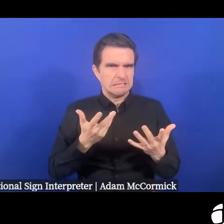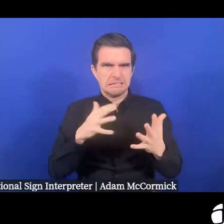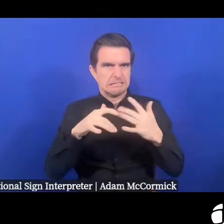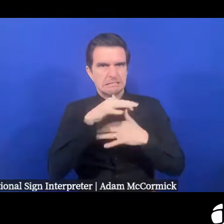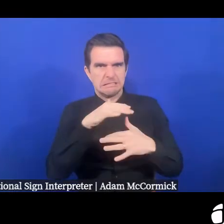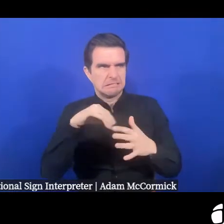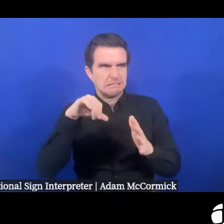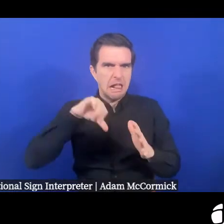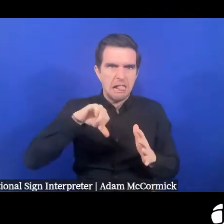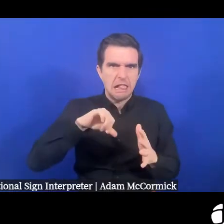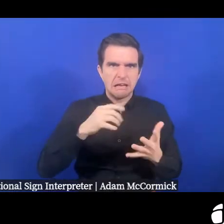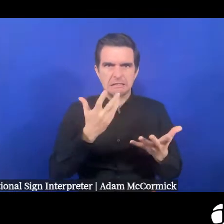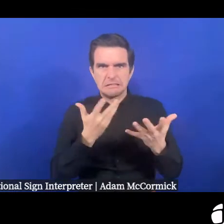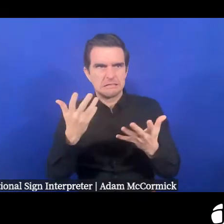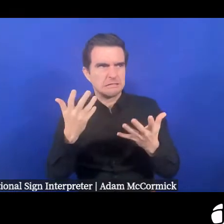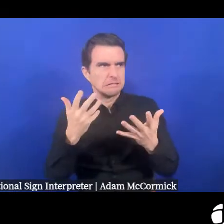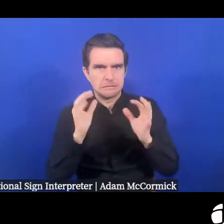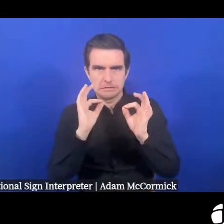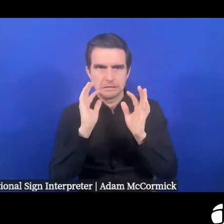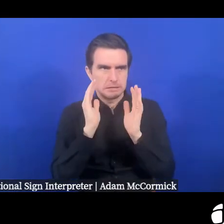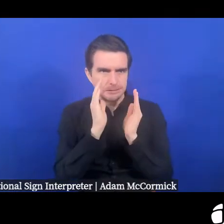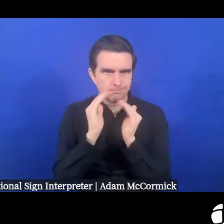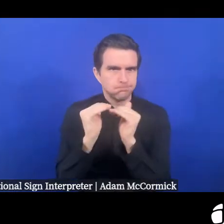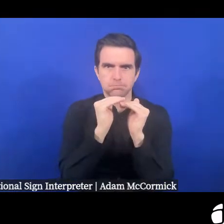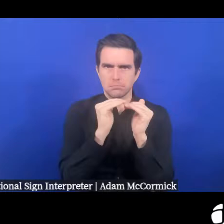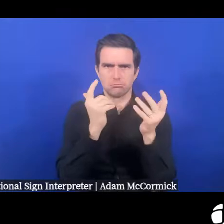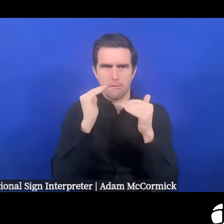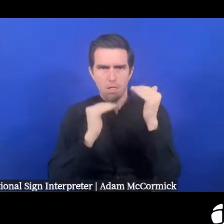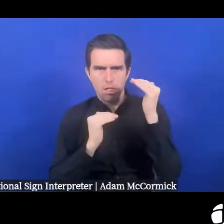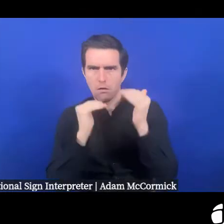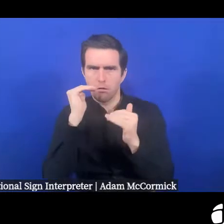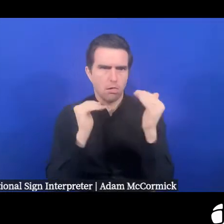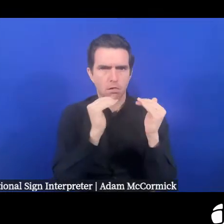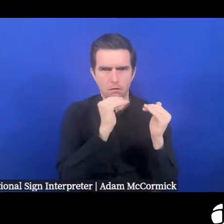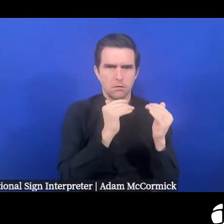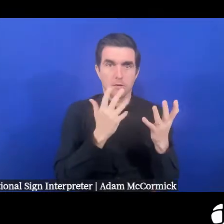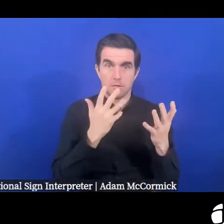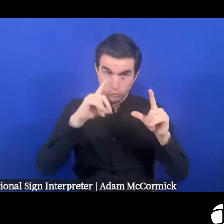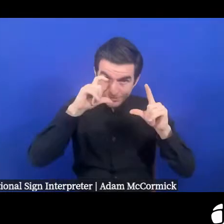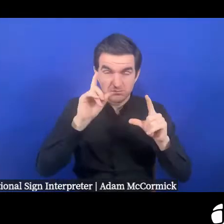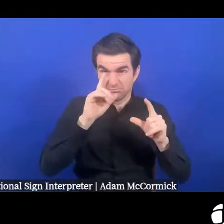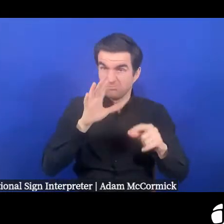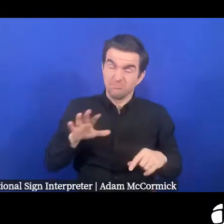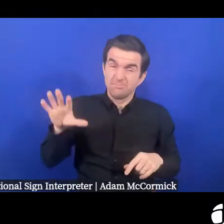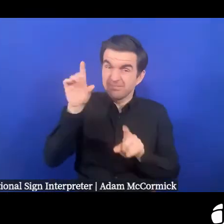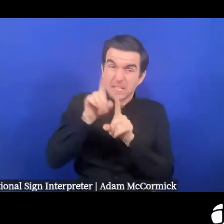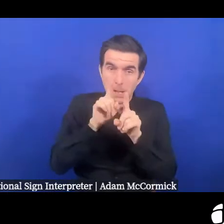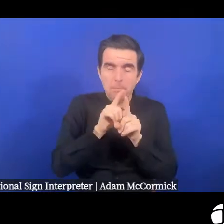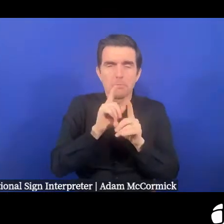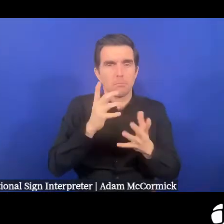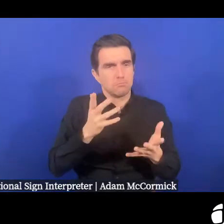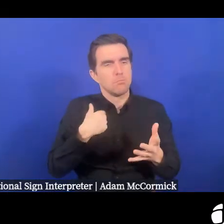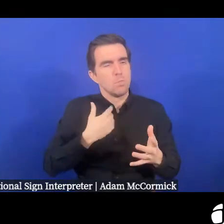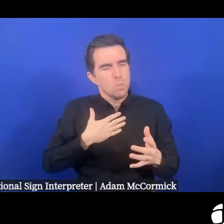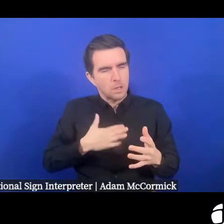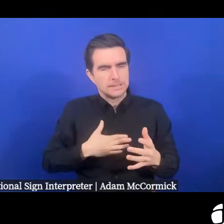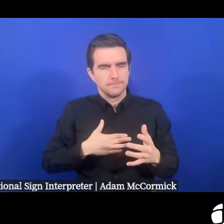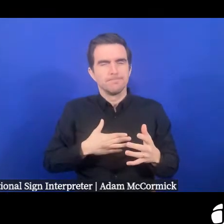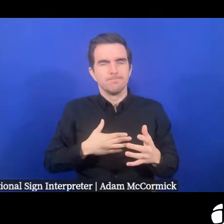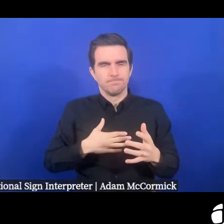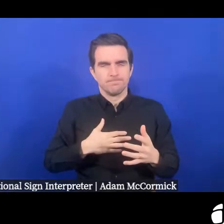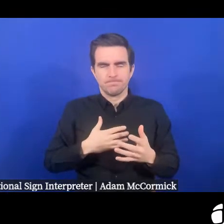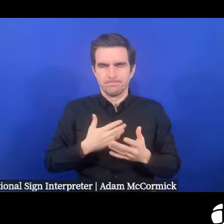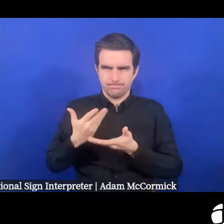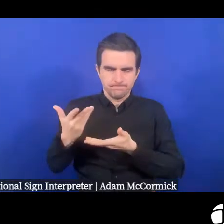in community, in qualification, and again in leadership, not only inside our ministry, but for our society, for the